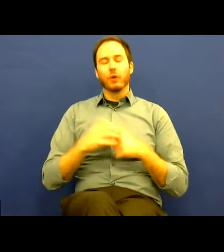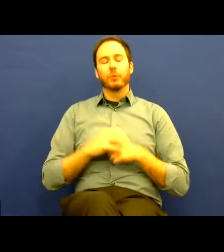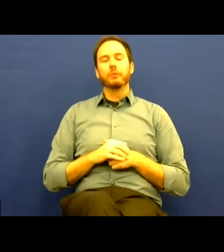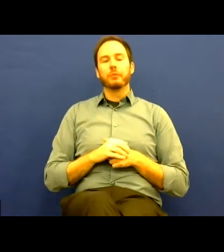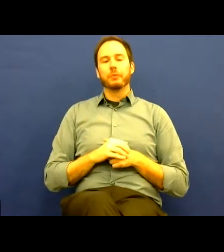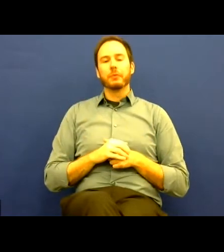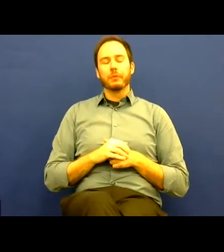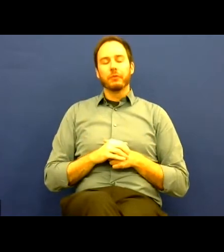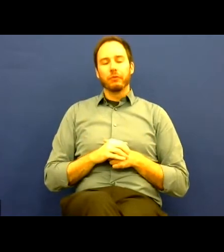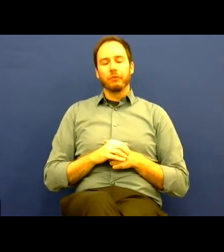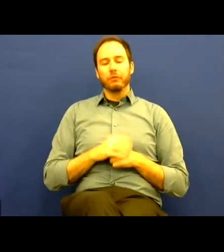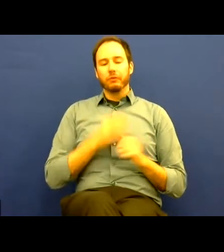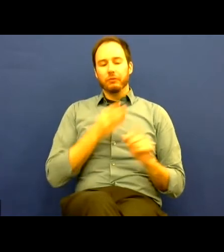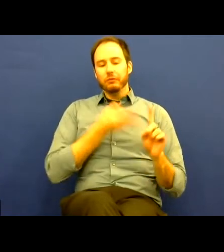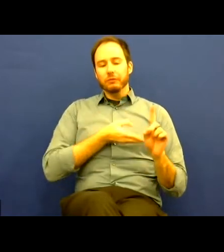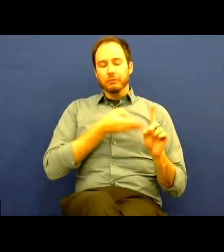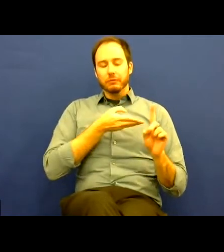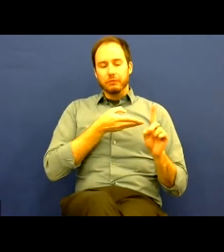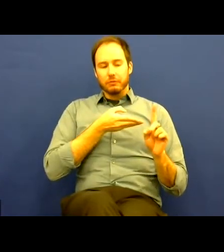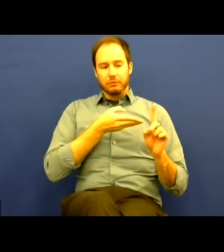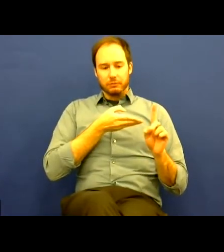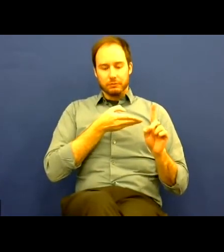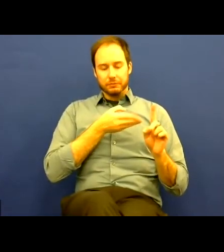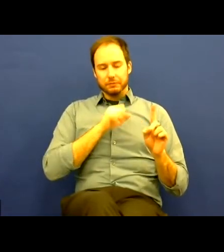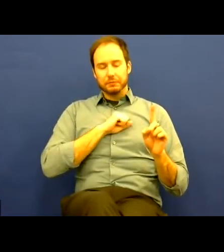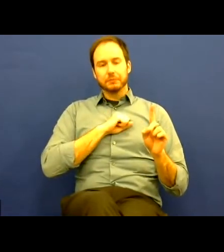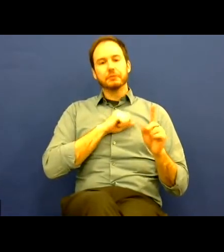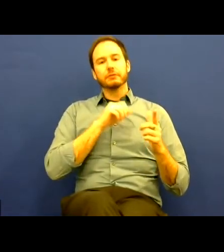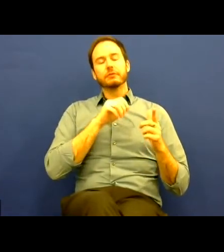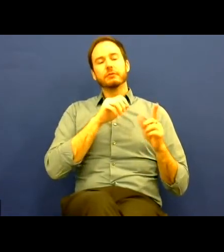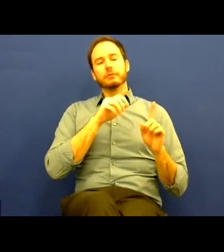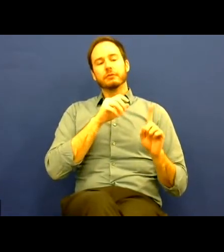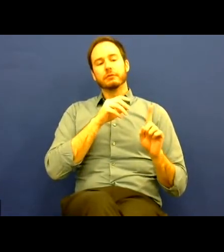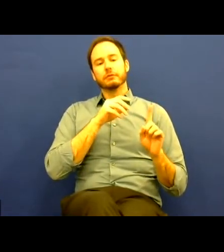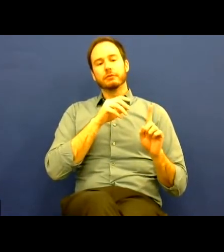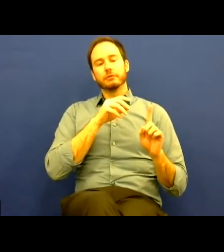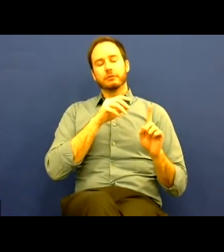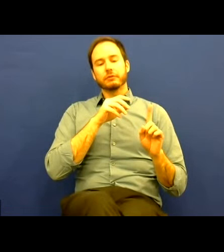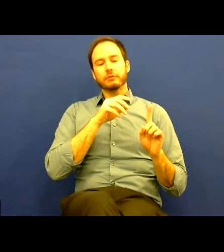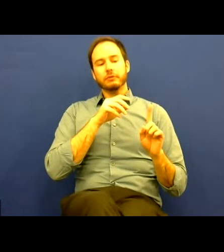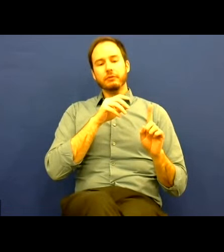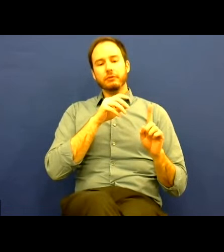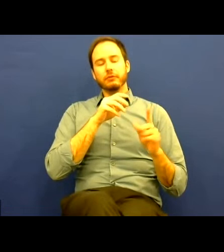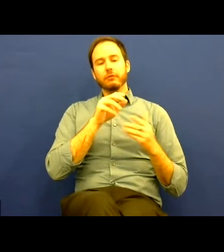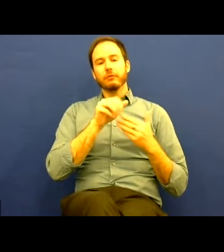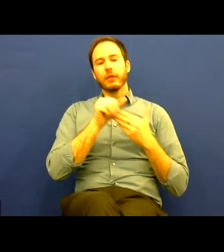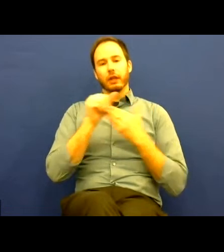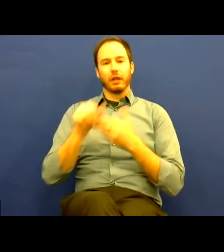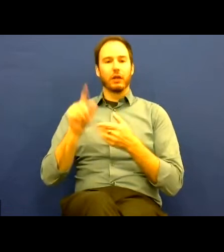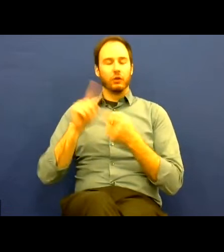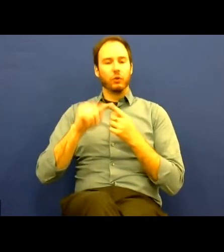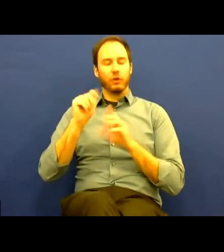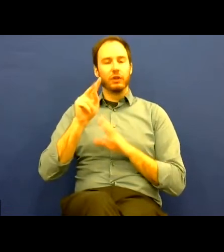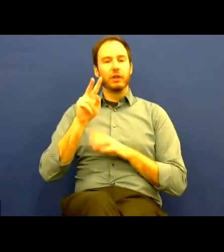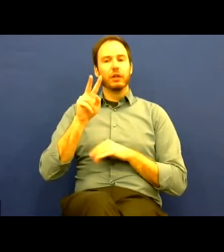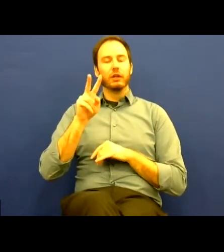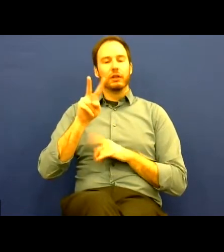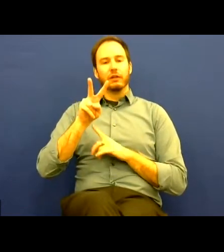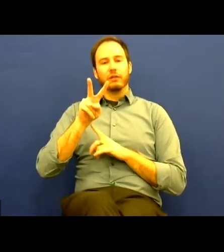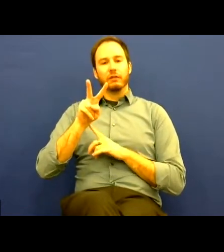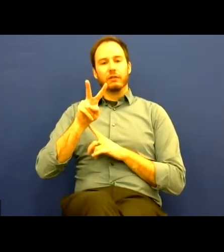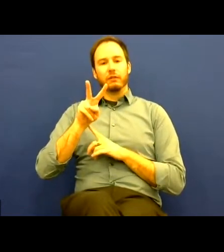he also led the efforts to create the Vietnam Memorial